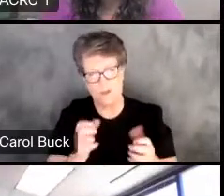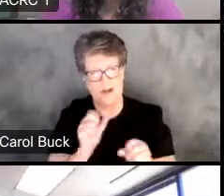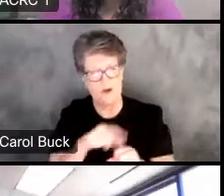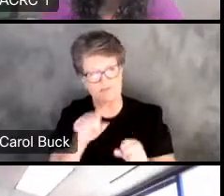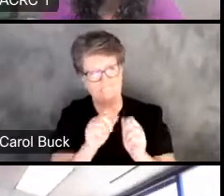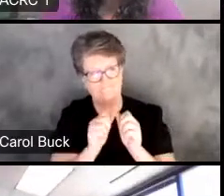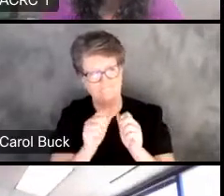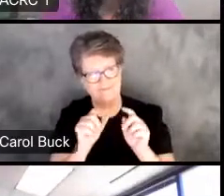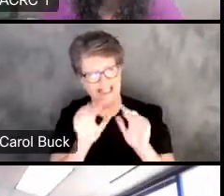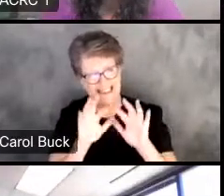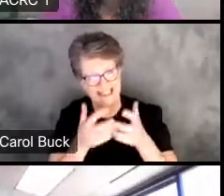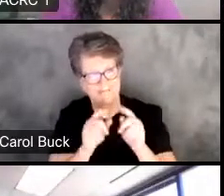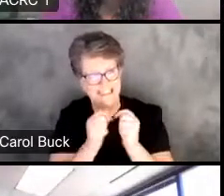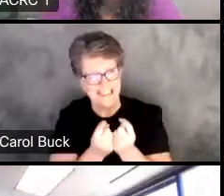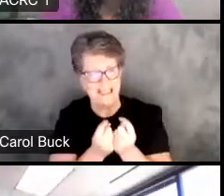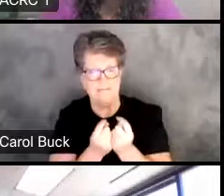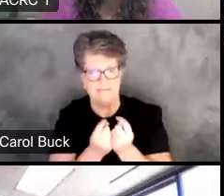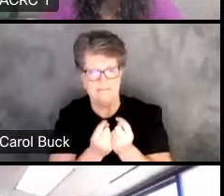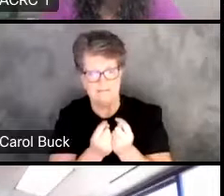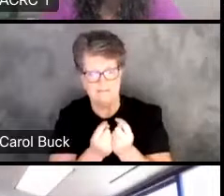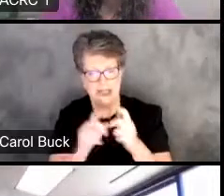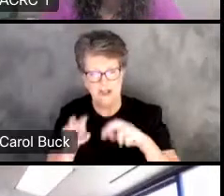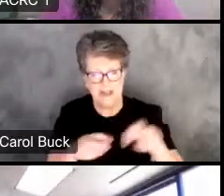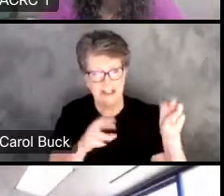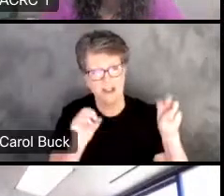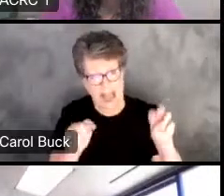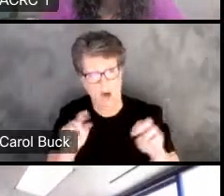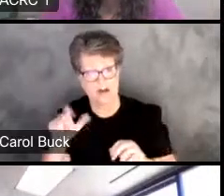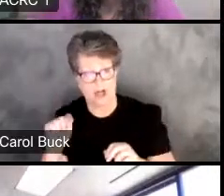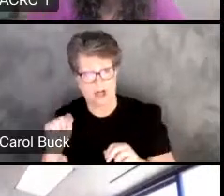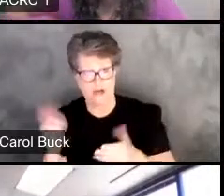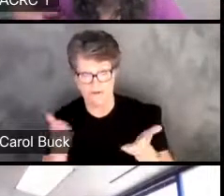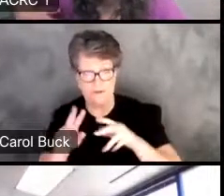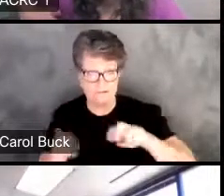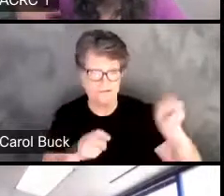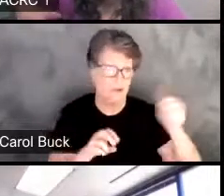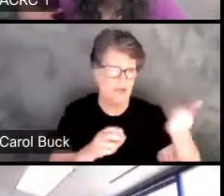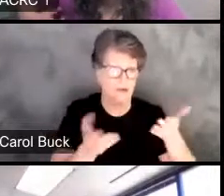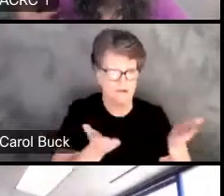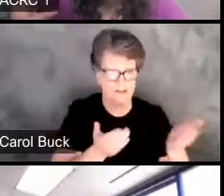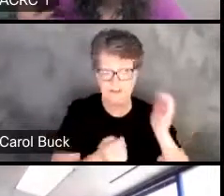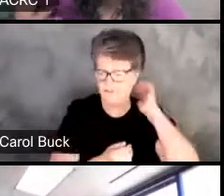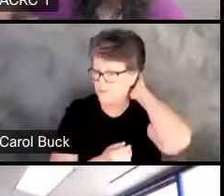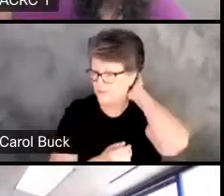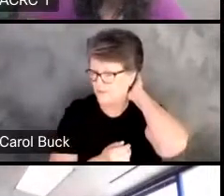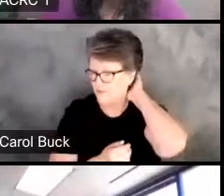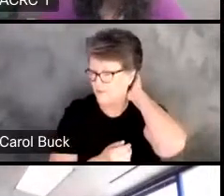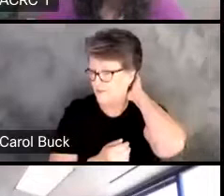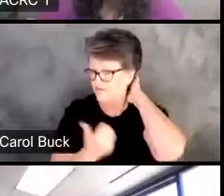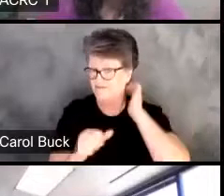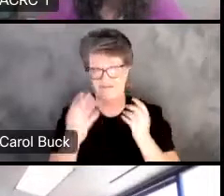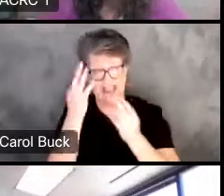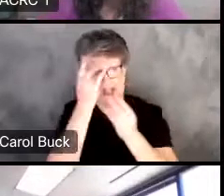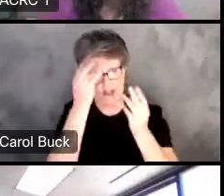team on transitioning out of alternative services. Are there any thoughts on that, or